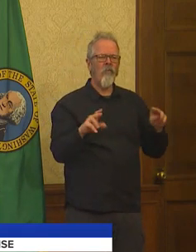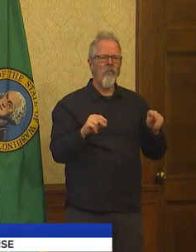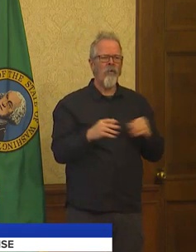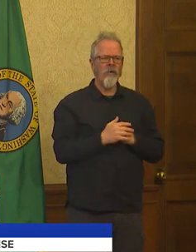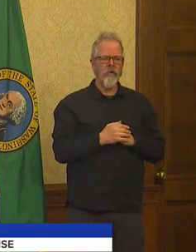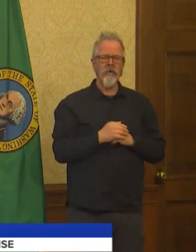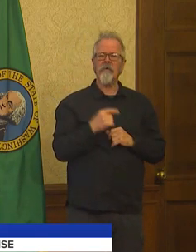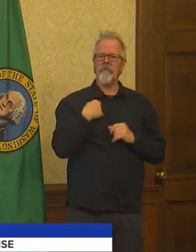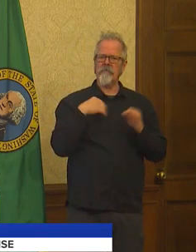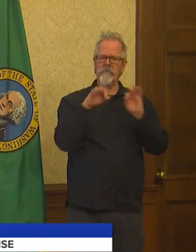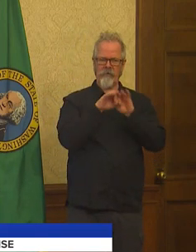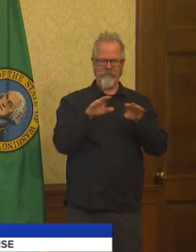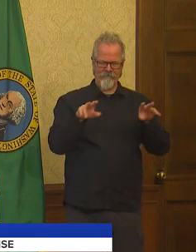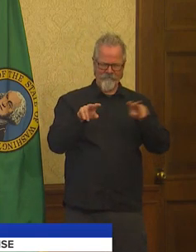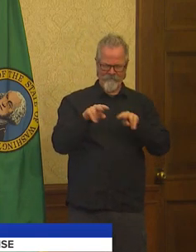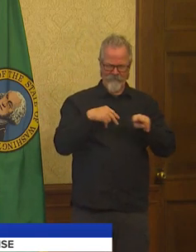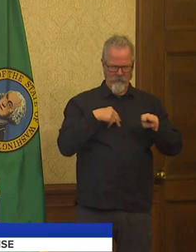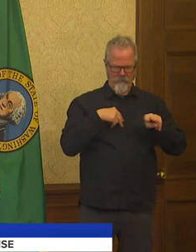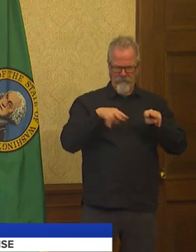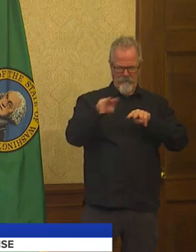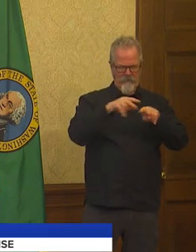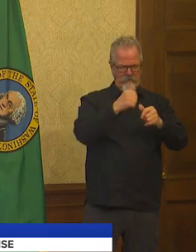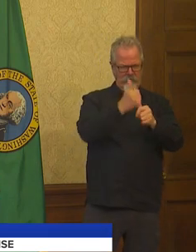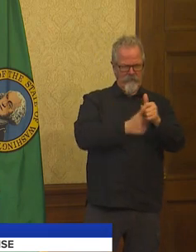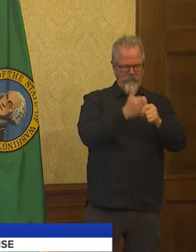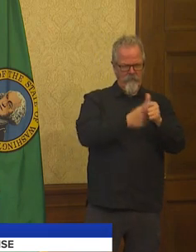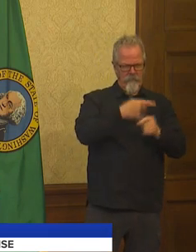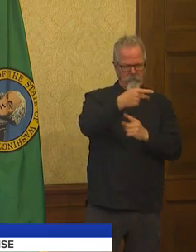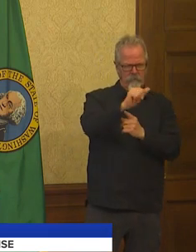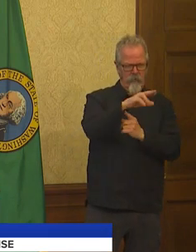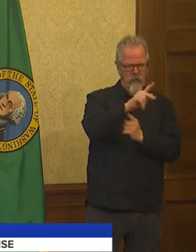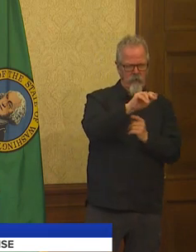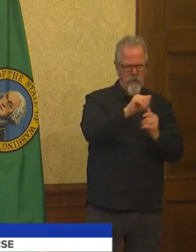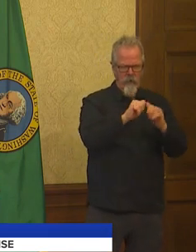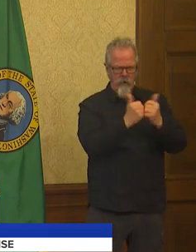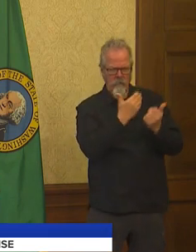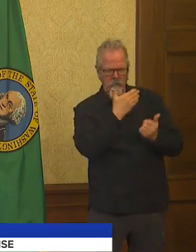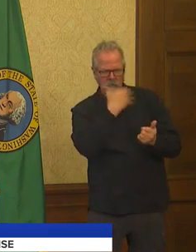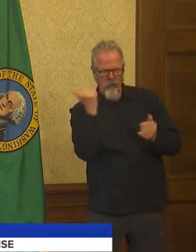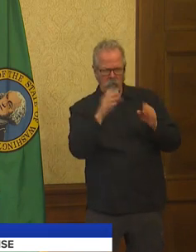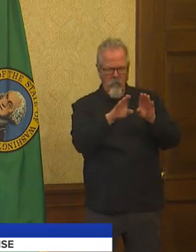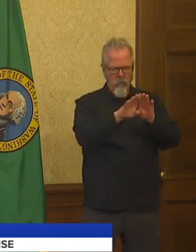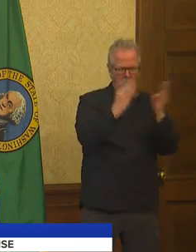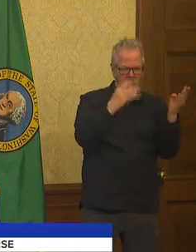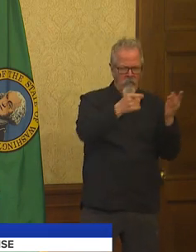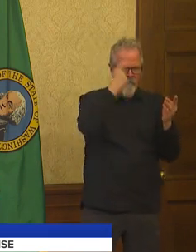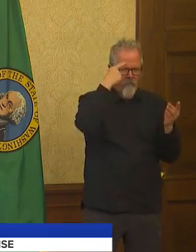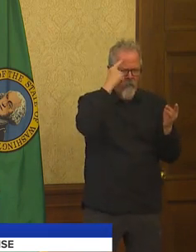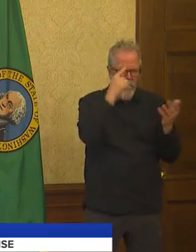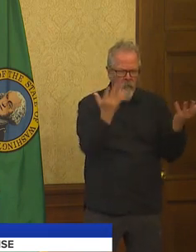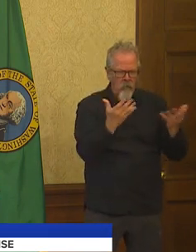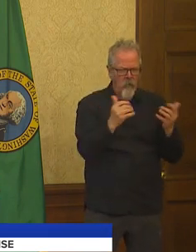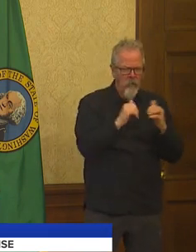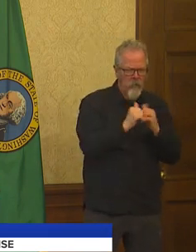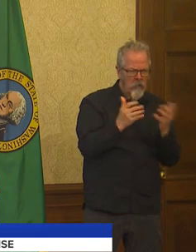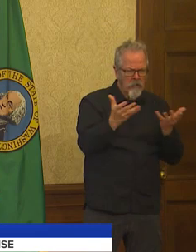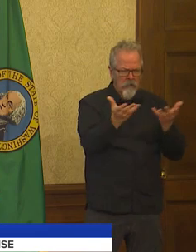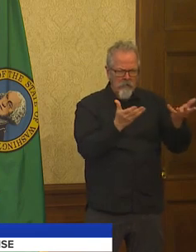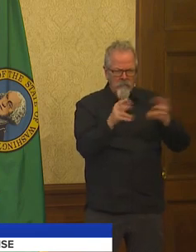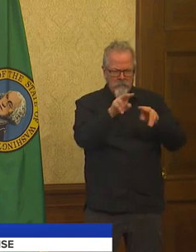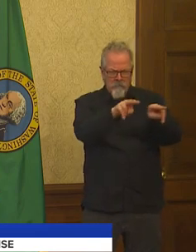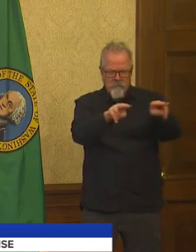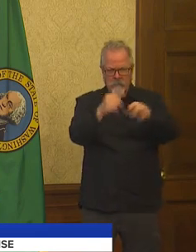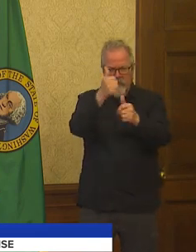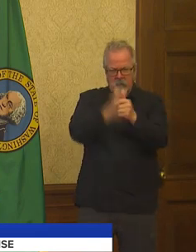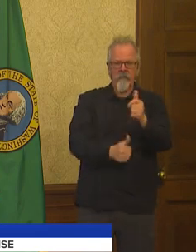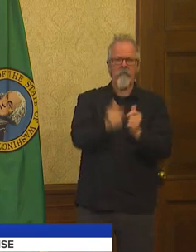determine the best approach and timing for reopening them. We ask that the public be responsible when visiting